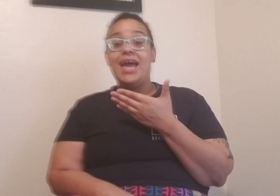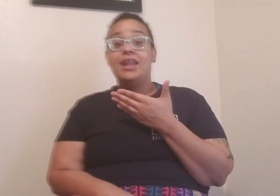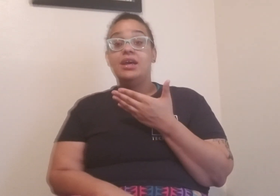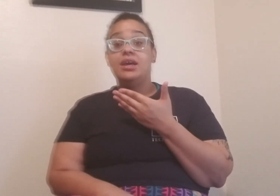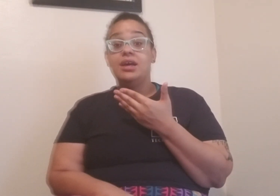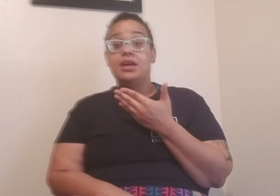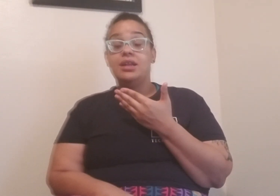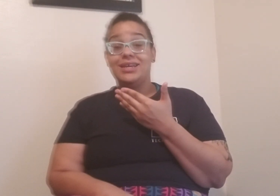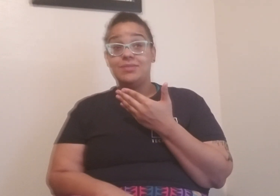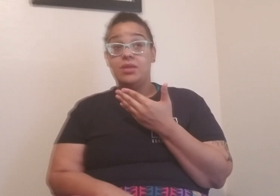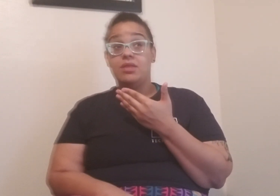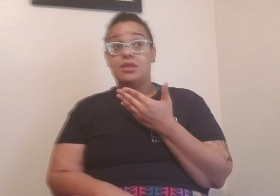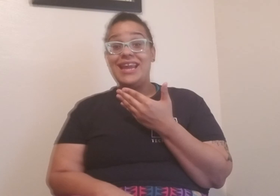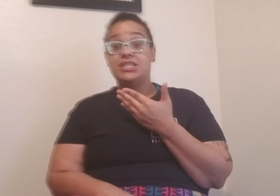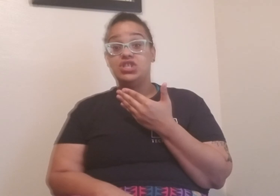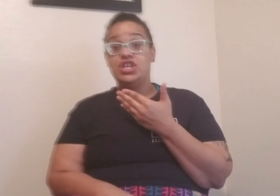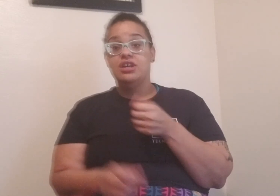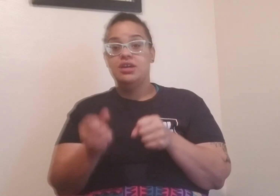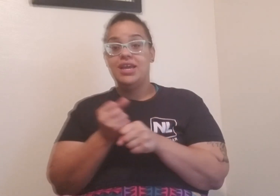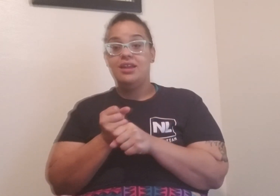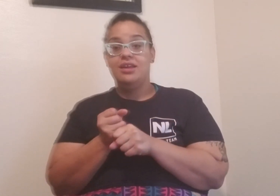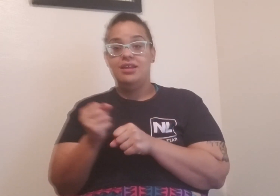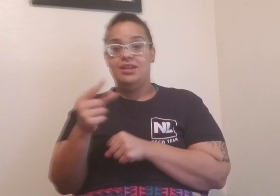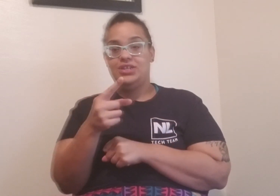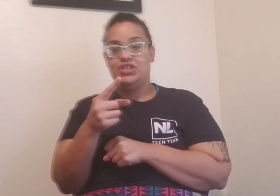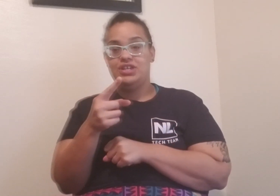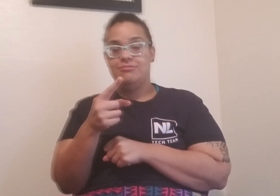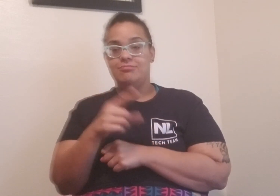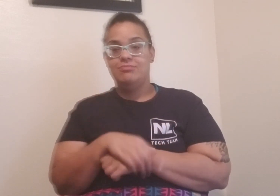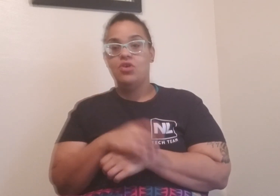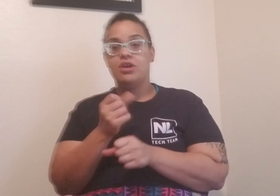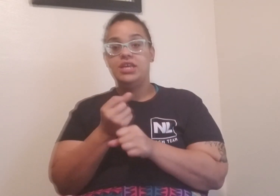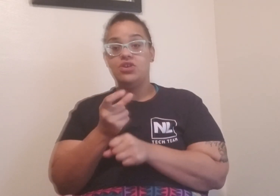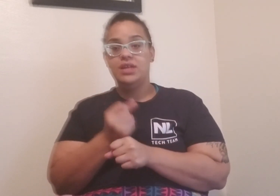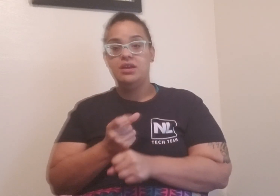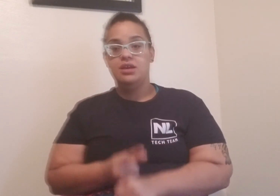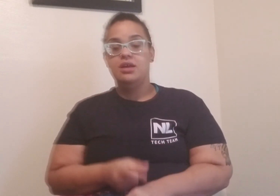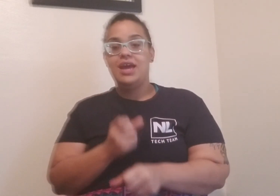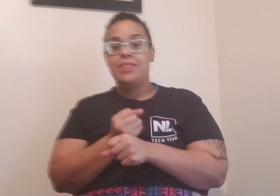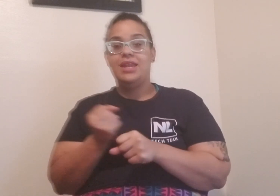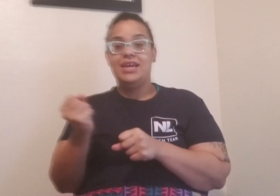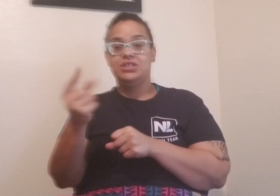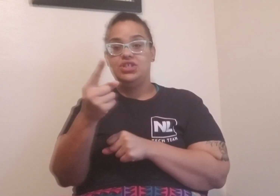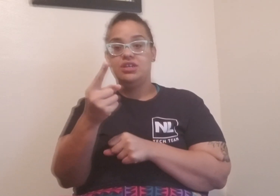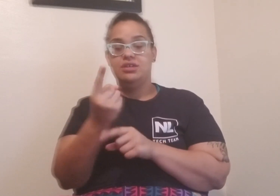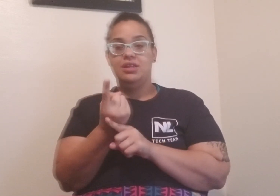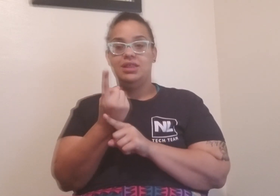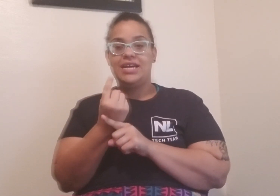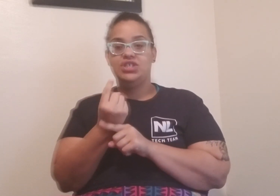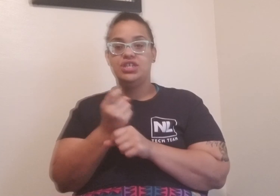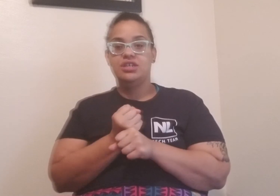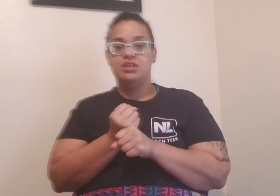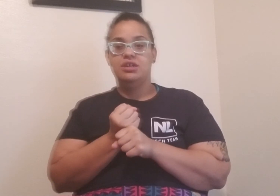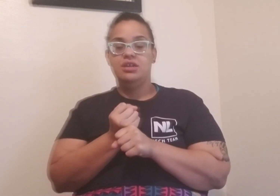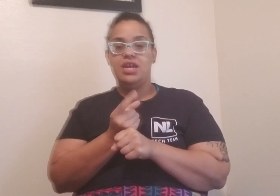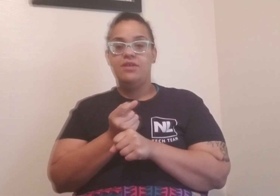And next month, next year, again, next year. Or yearly, and then next year. Last year,